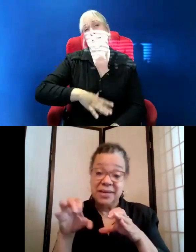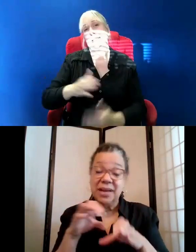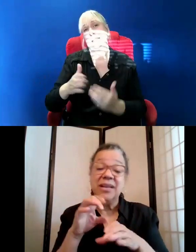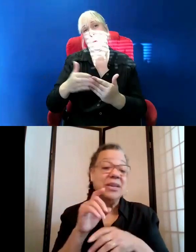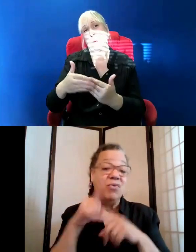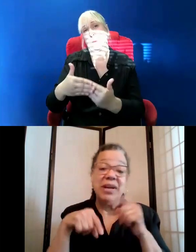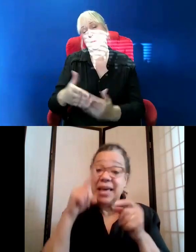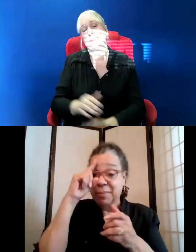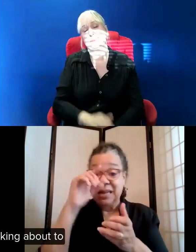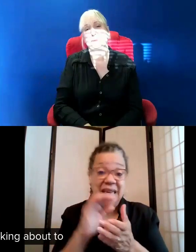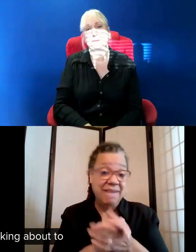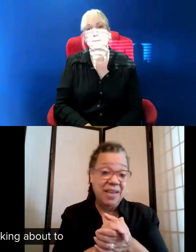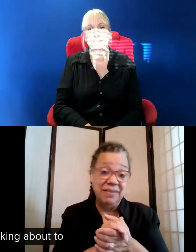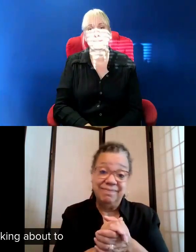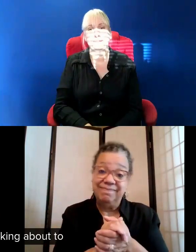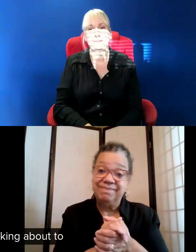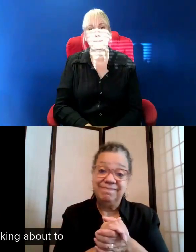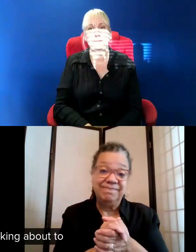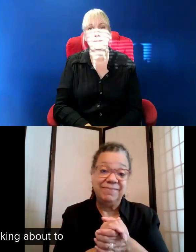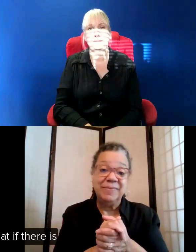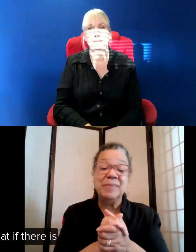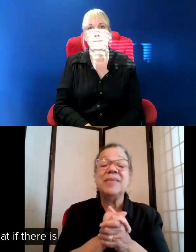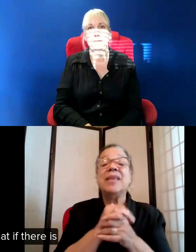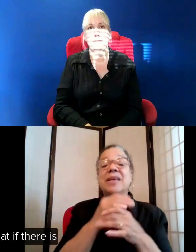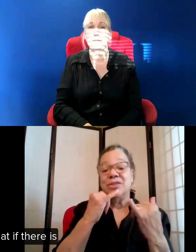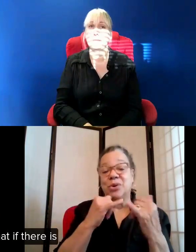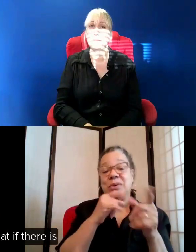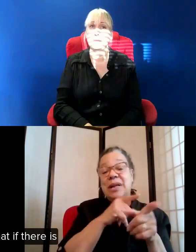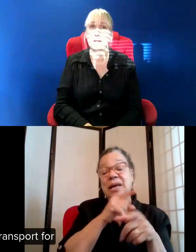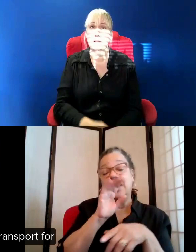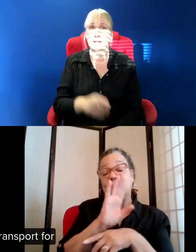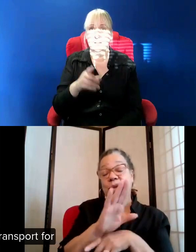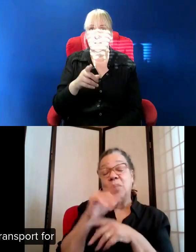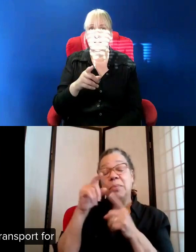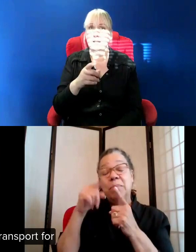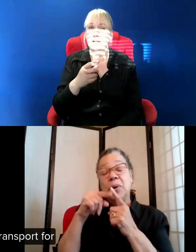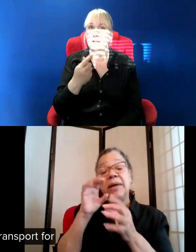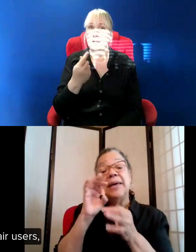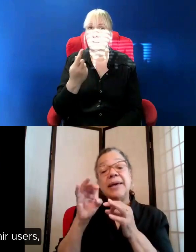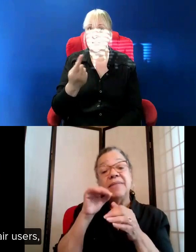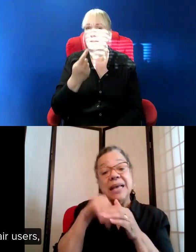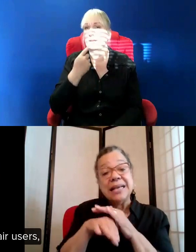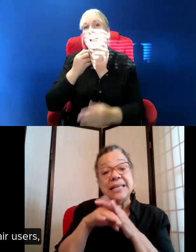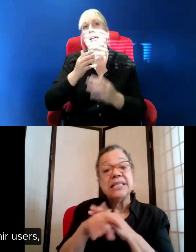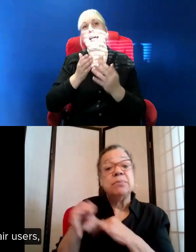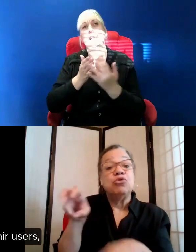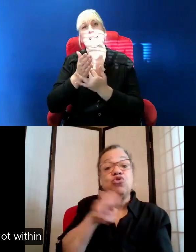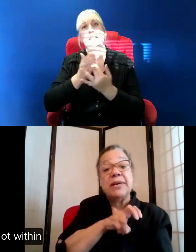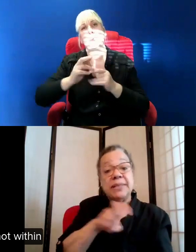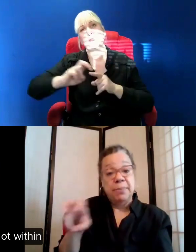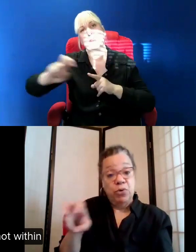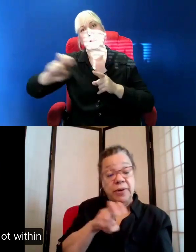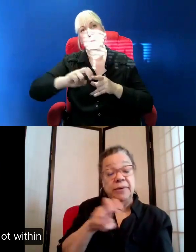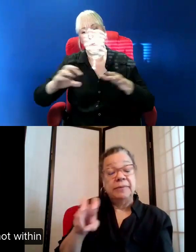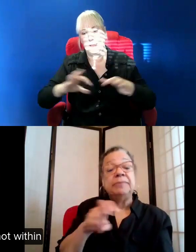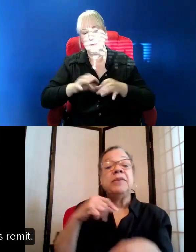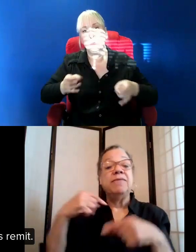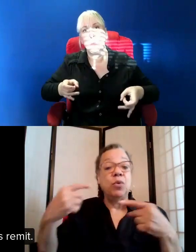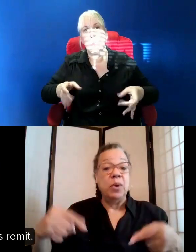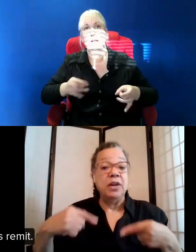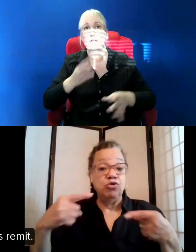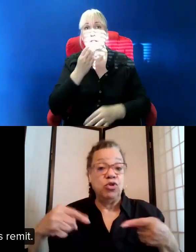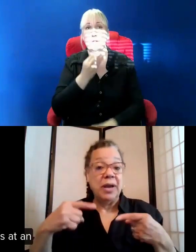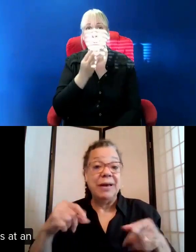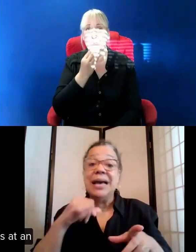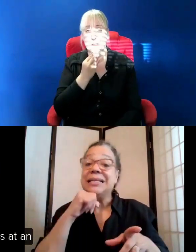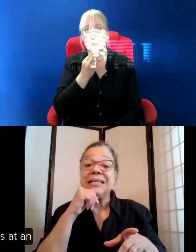really. And even thinking about, to your point, that if there is accessible transport for wheelchair users, then it's not within